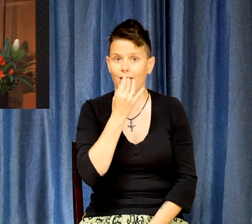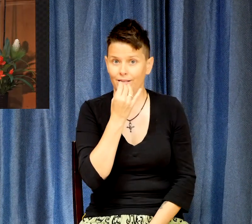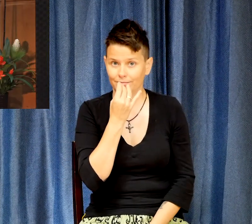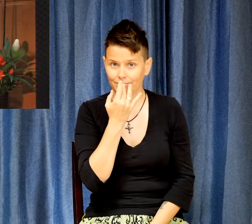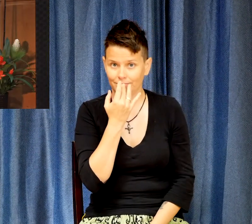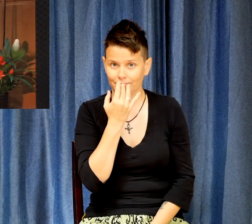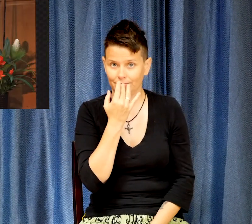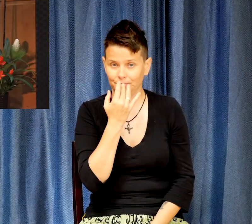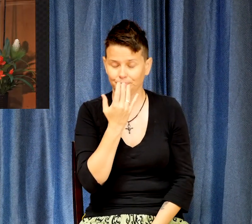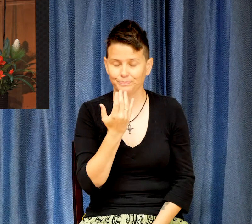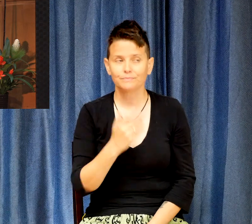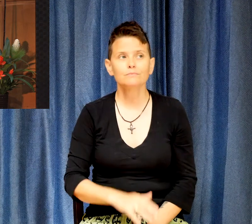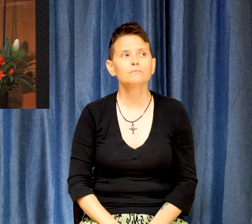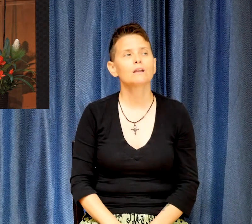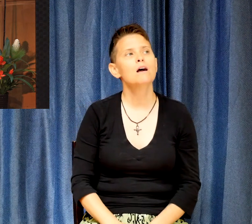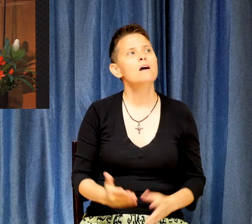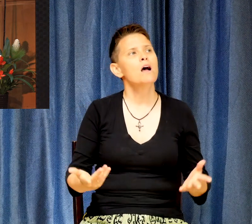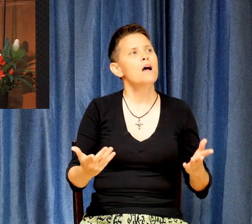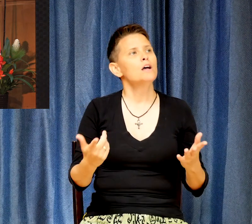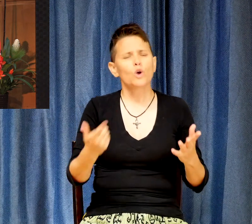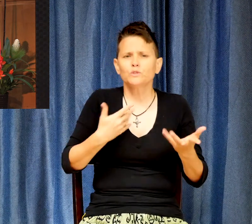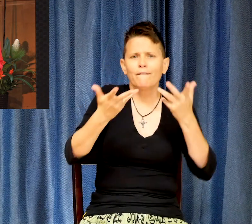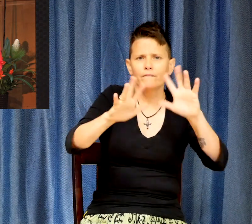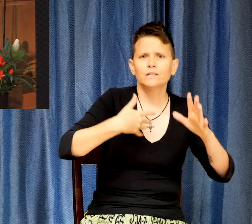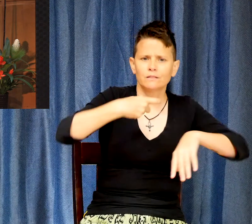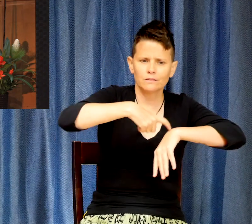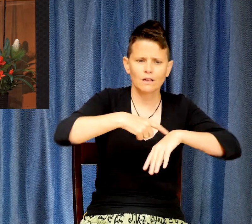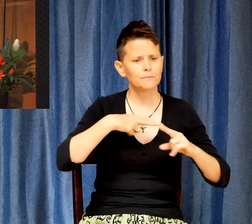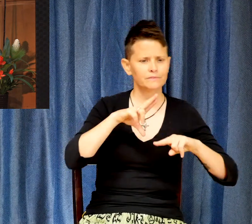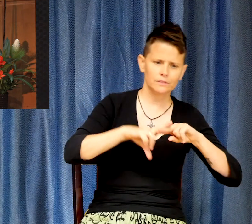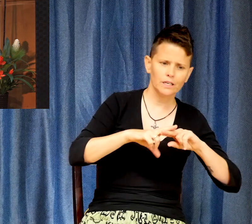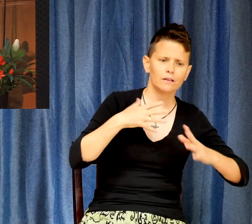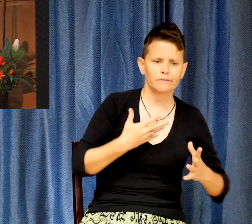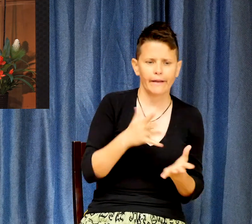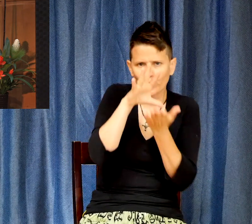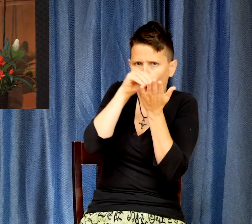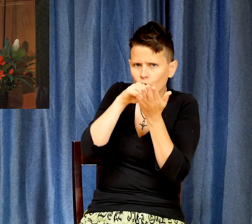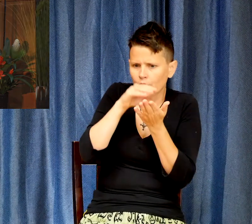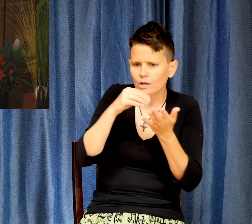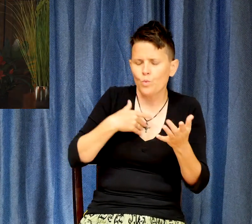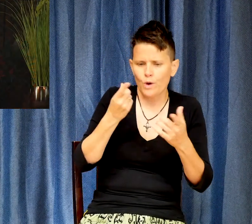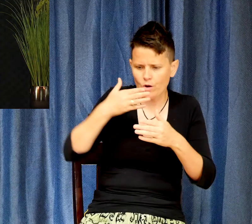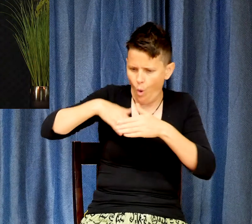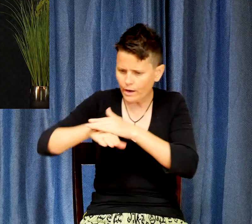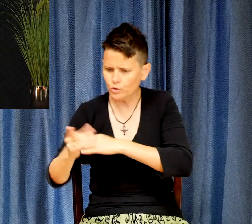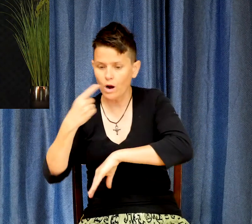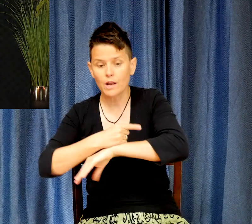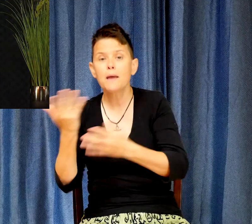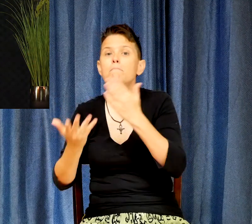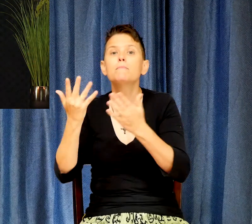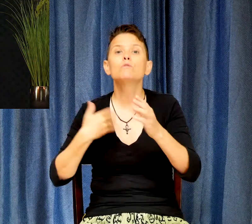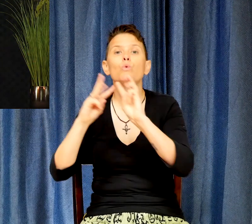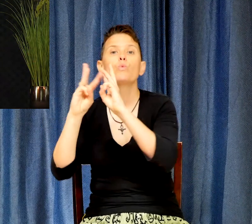So as we close and as you move into your day and hopefully move into this workshop this afternoon with Roger Teal, and think about in your own life